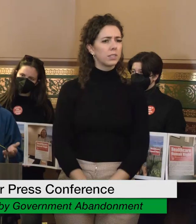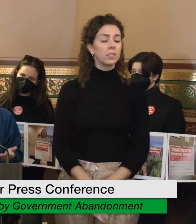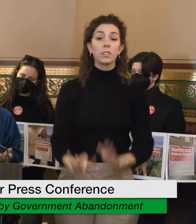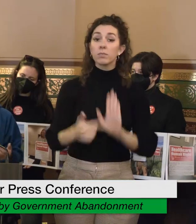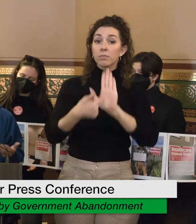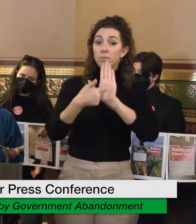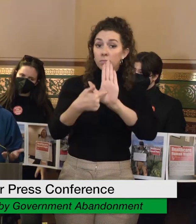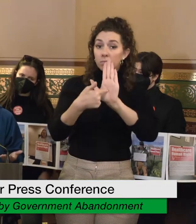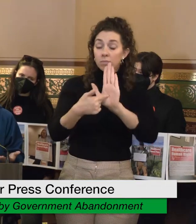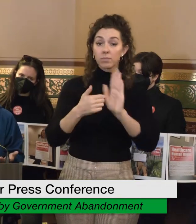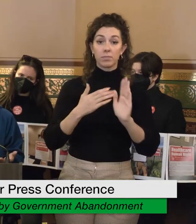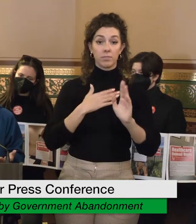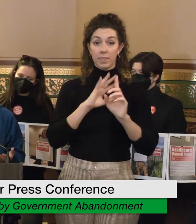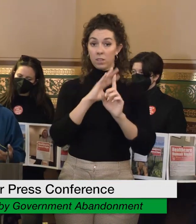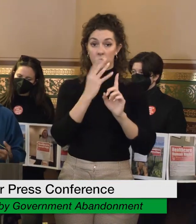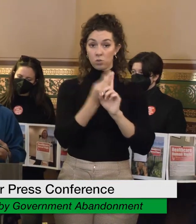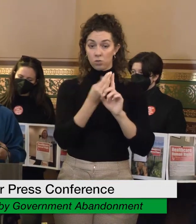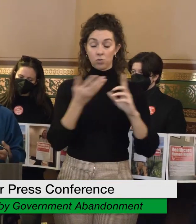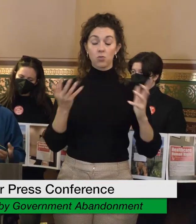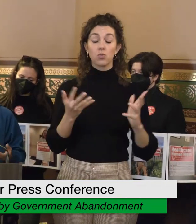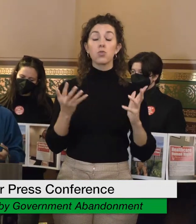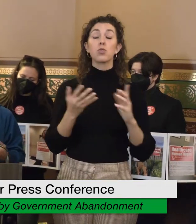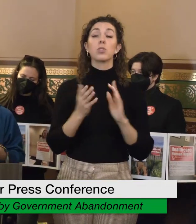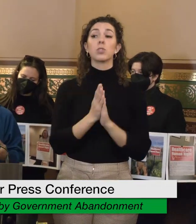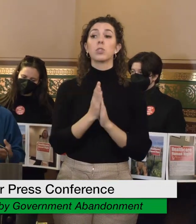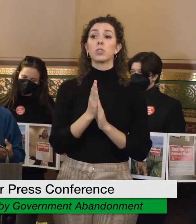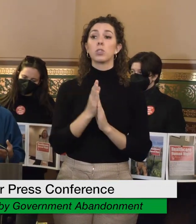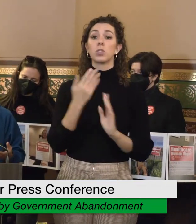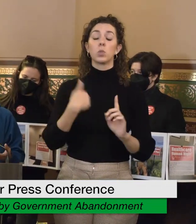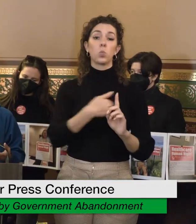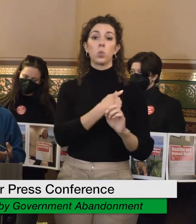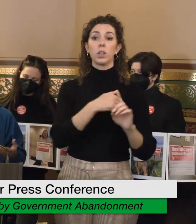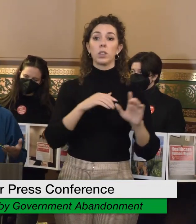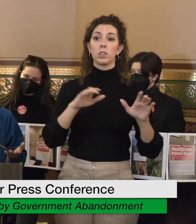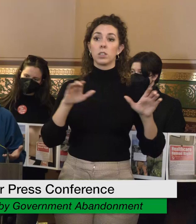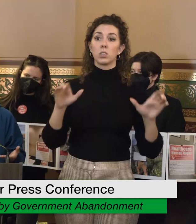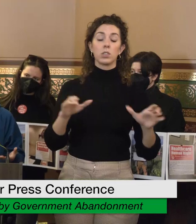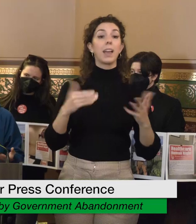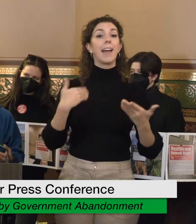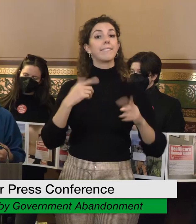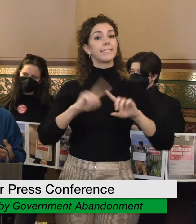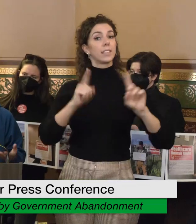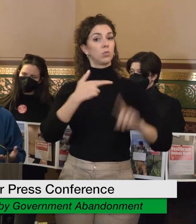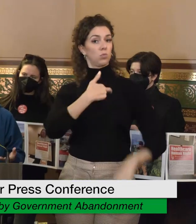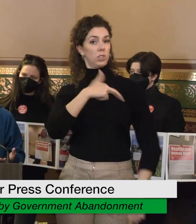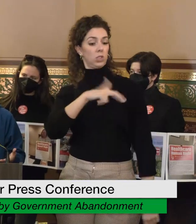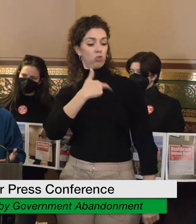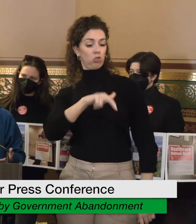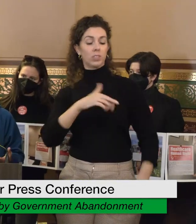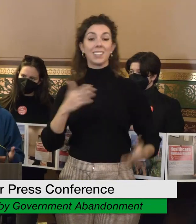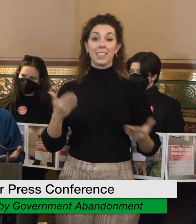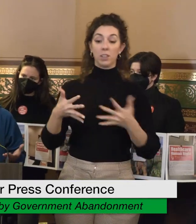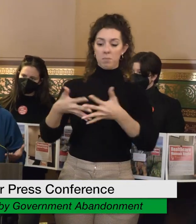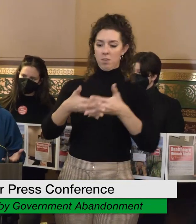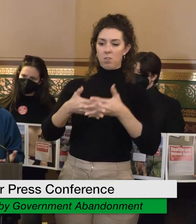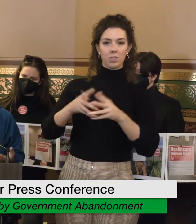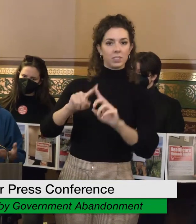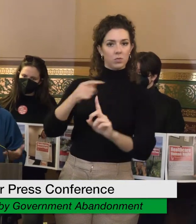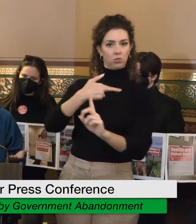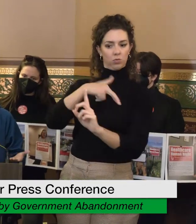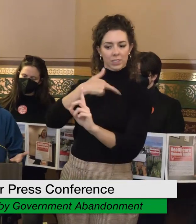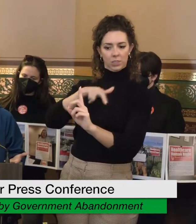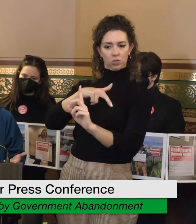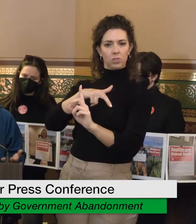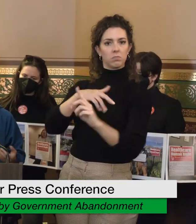for example, in my culture, we do our own different religion. In the United States, there are different religions we